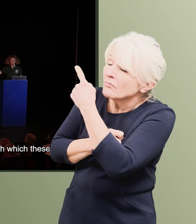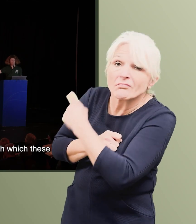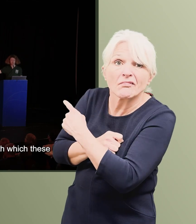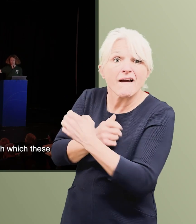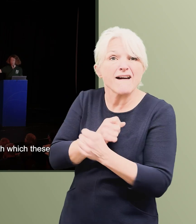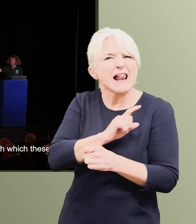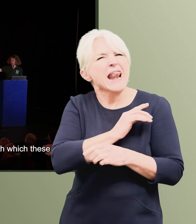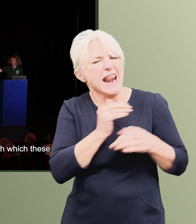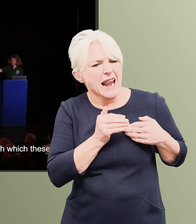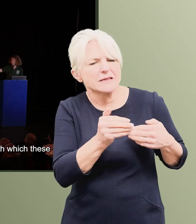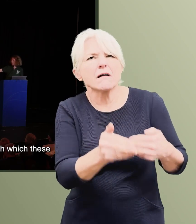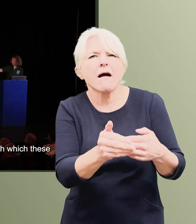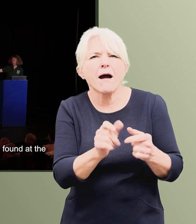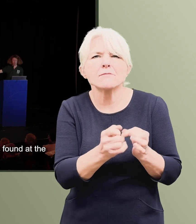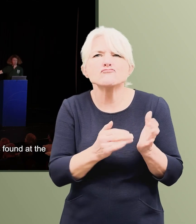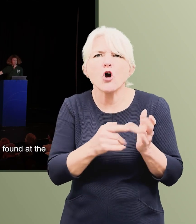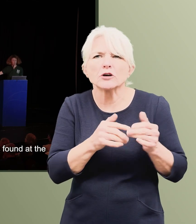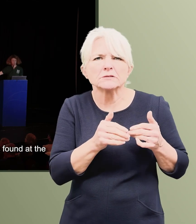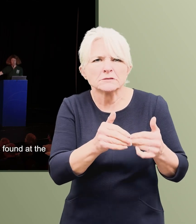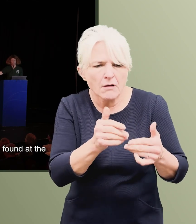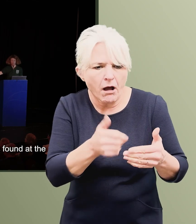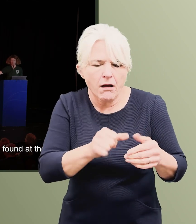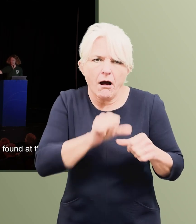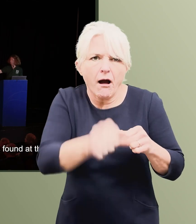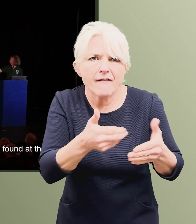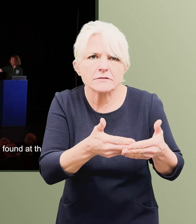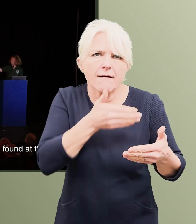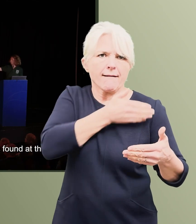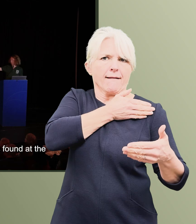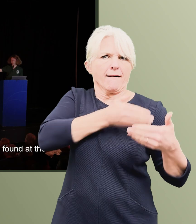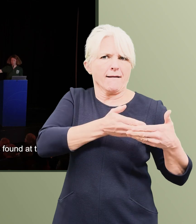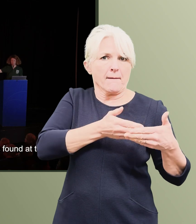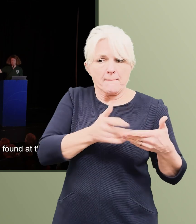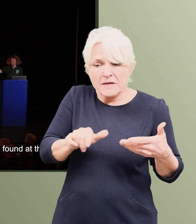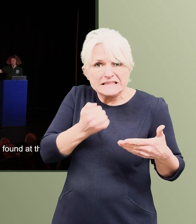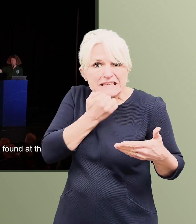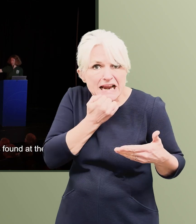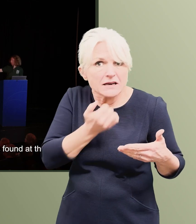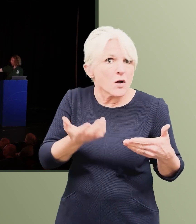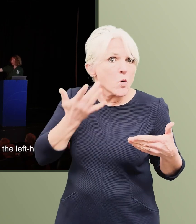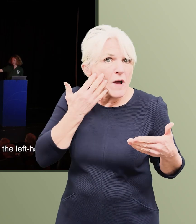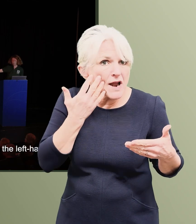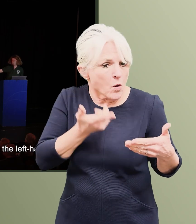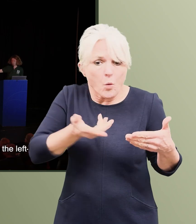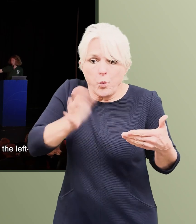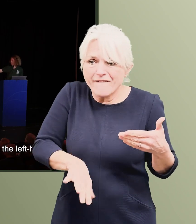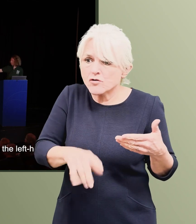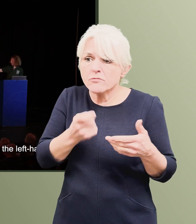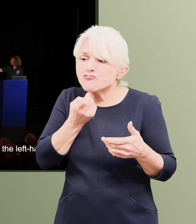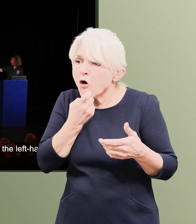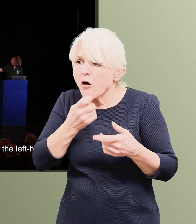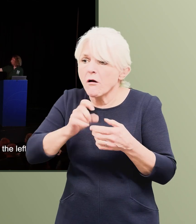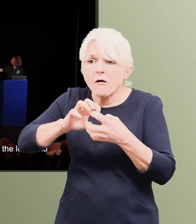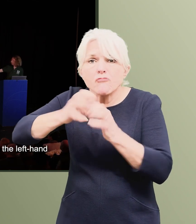ones with which these pieces of shell come from, so we can't be sure they're Neolithic. This one was found with the Amesbury Archer, a very famous Bronze